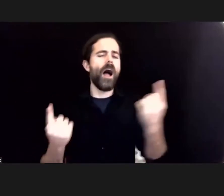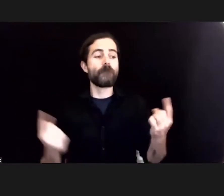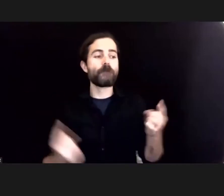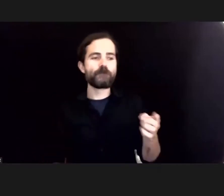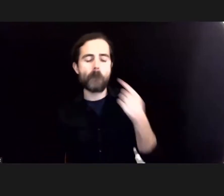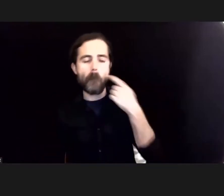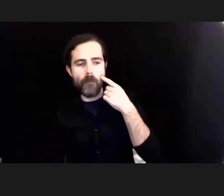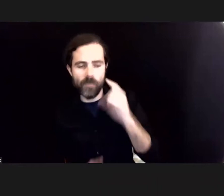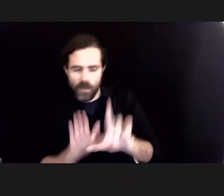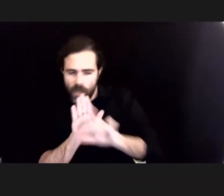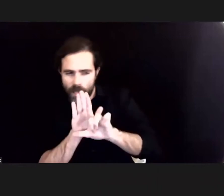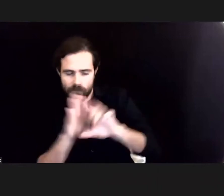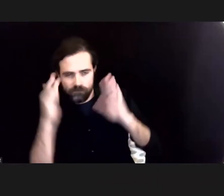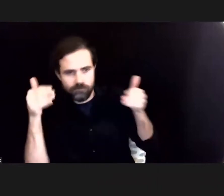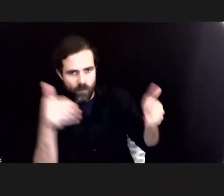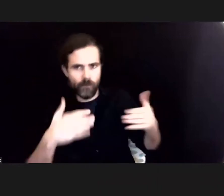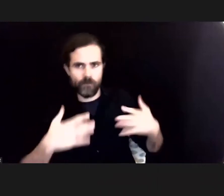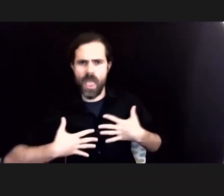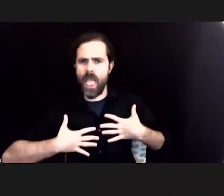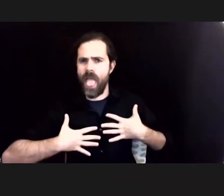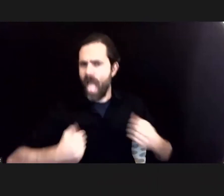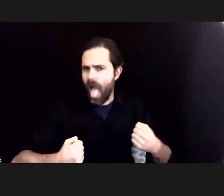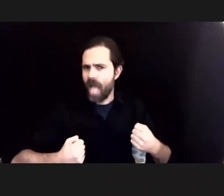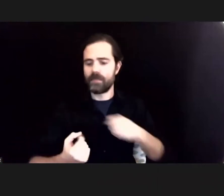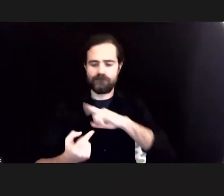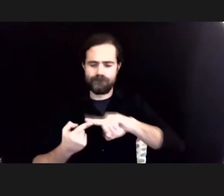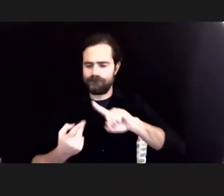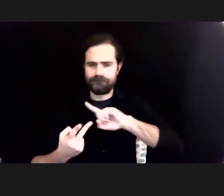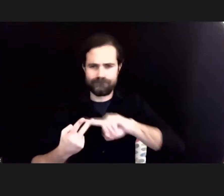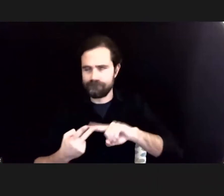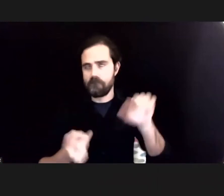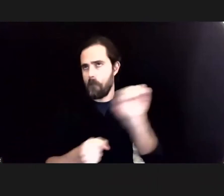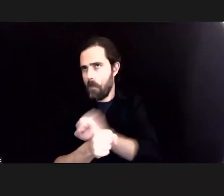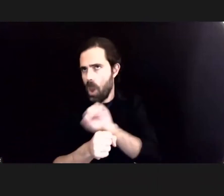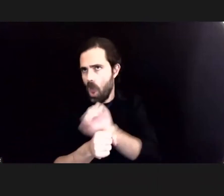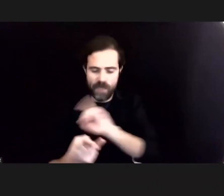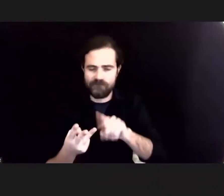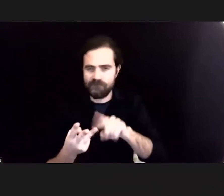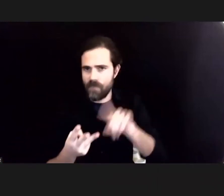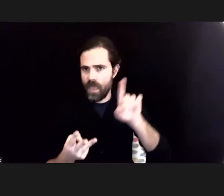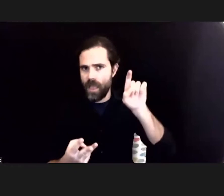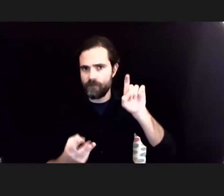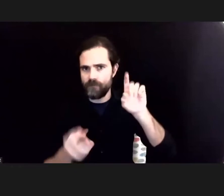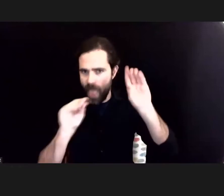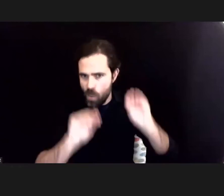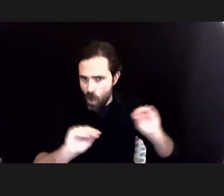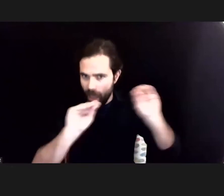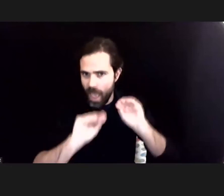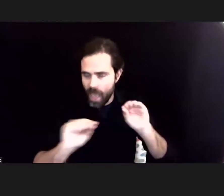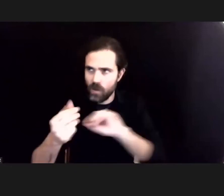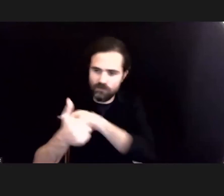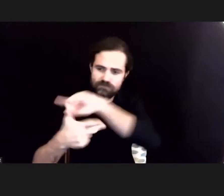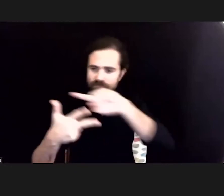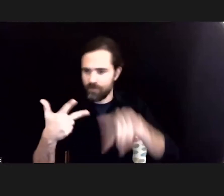sector, let's say health, let's say employment, let's say education. And it's important to ensure that there is a